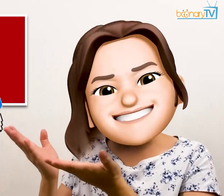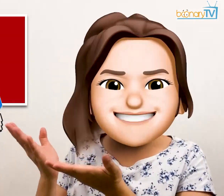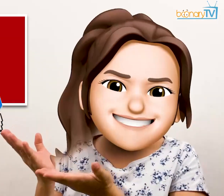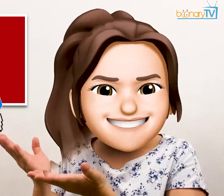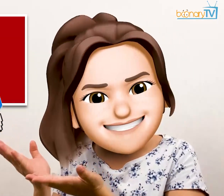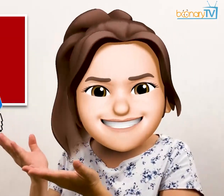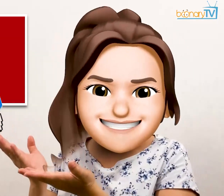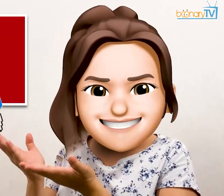a with a You